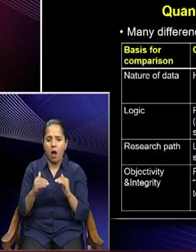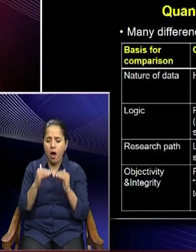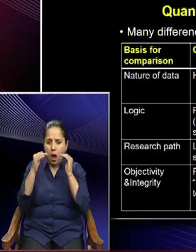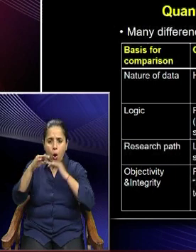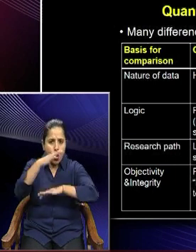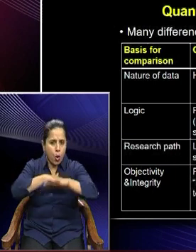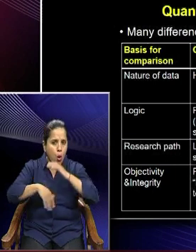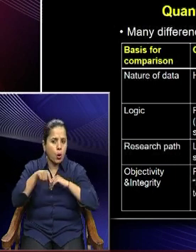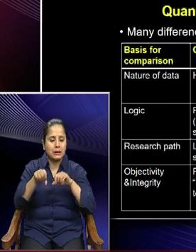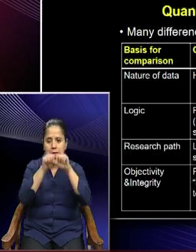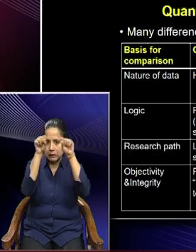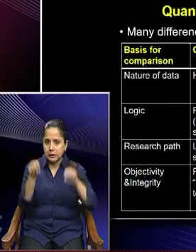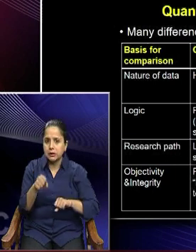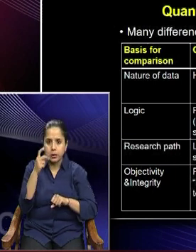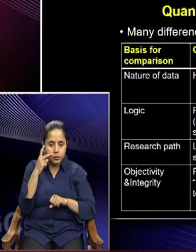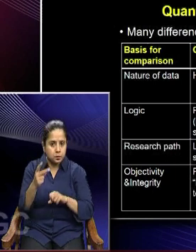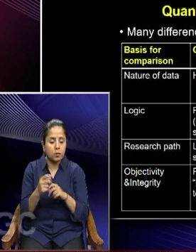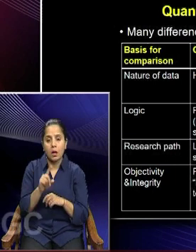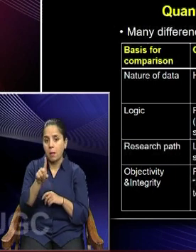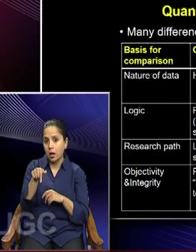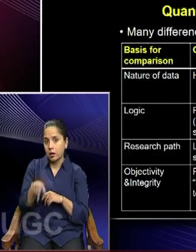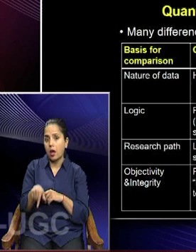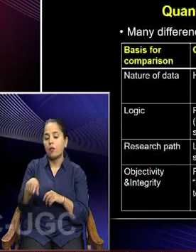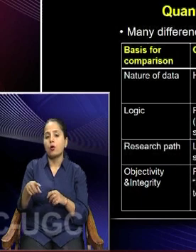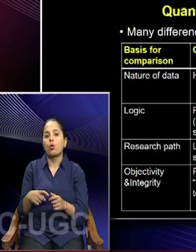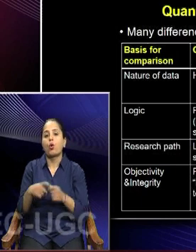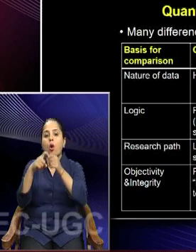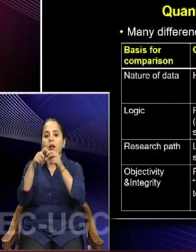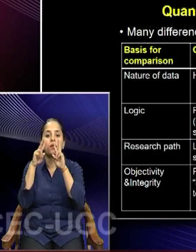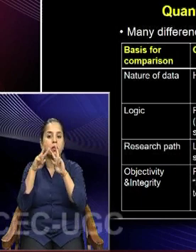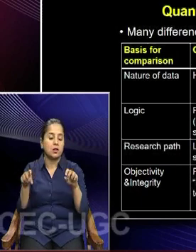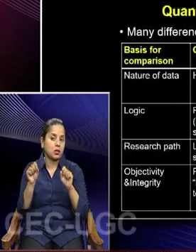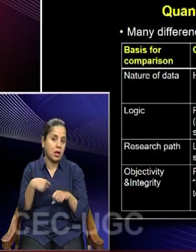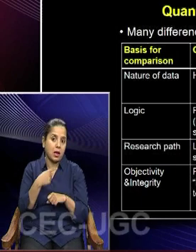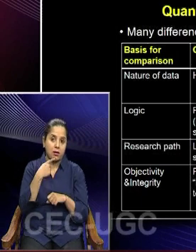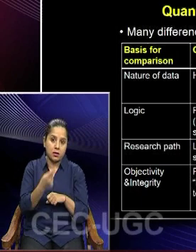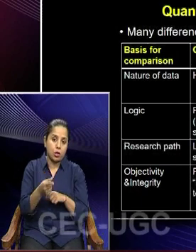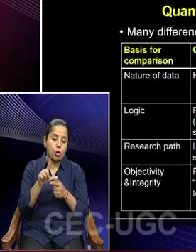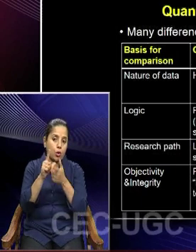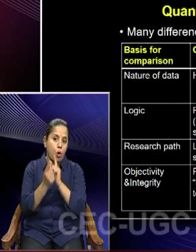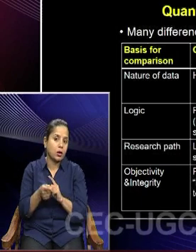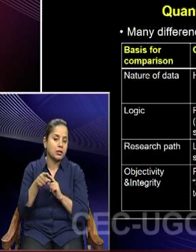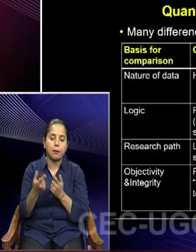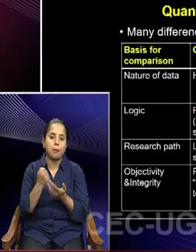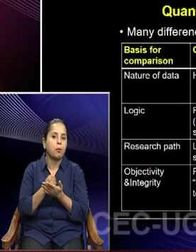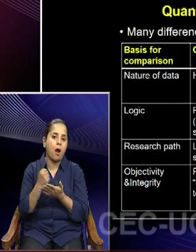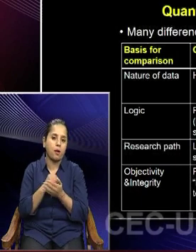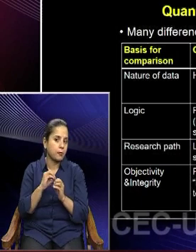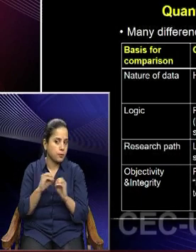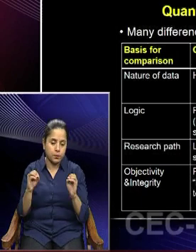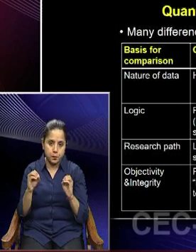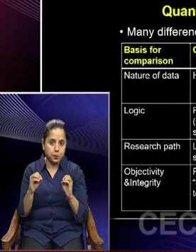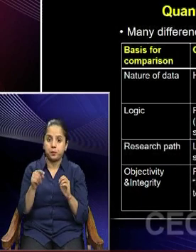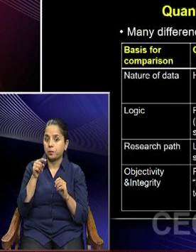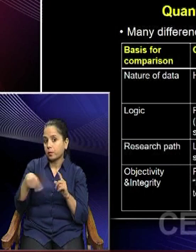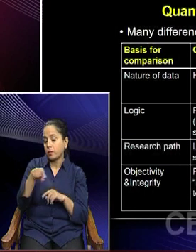very systematic. But here in qualitative research, we can say that logic is in practice, which is